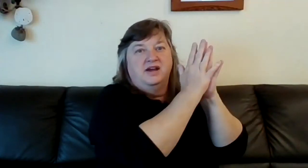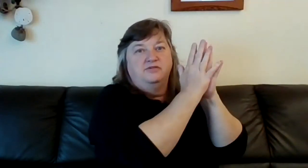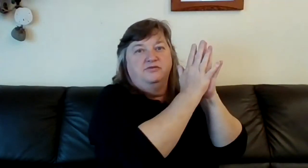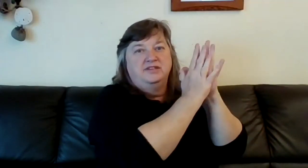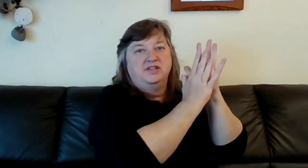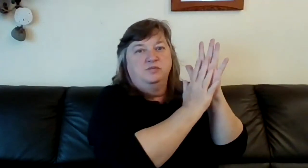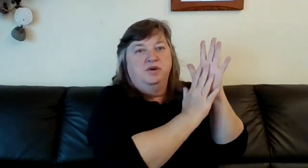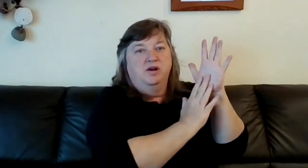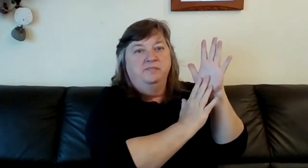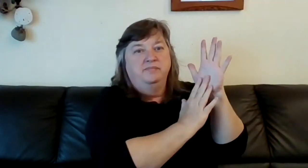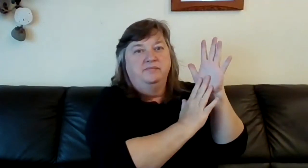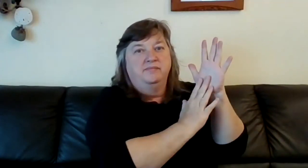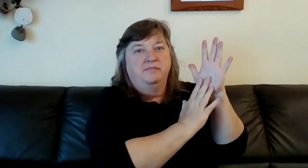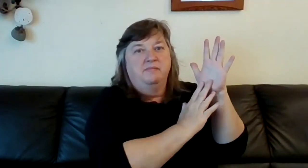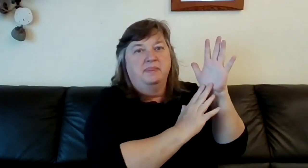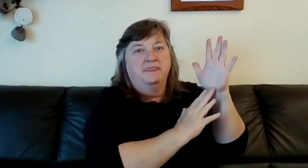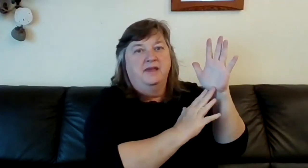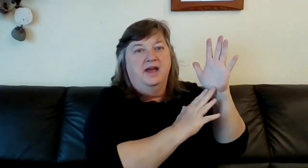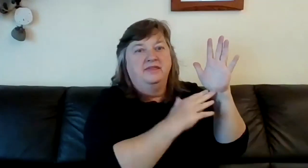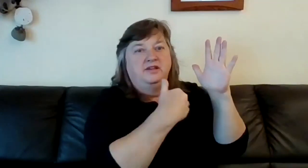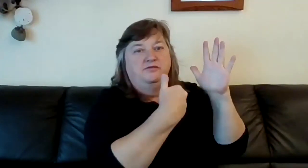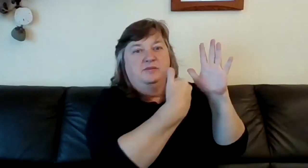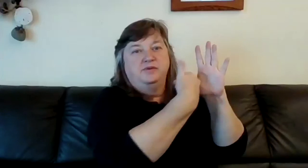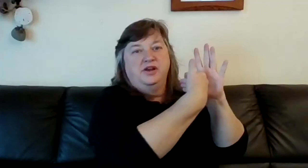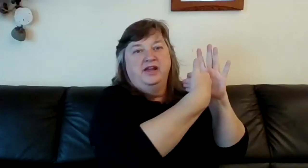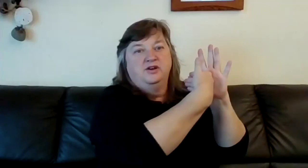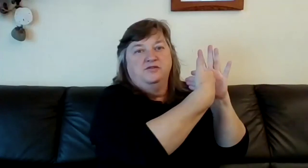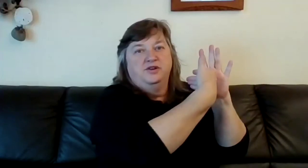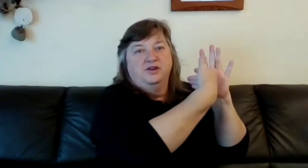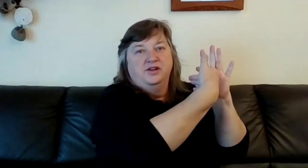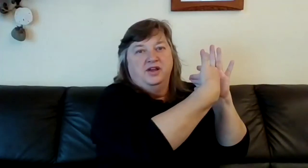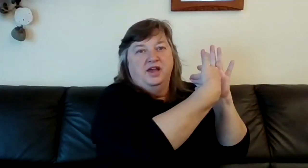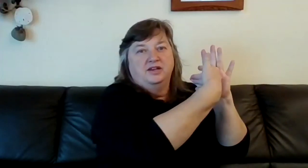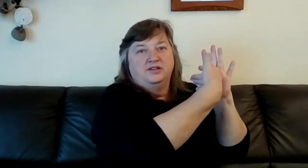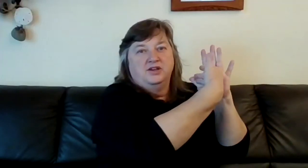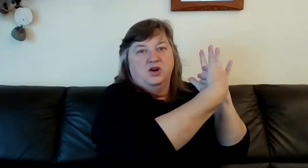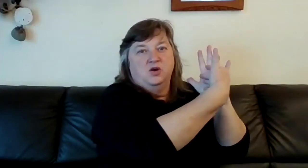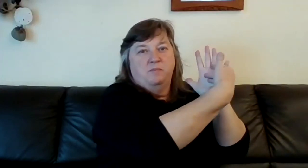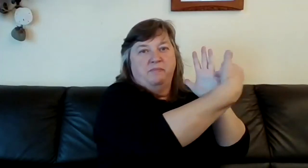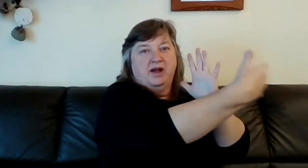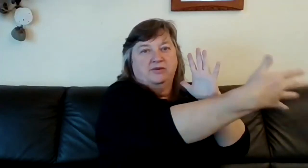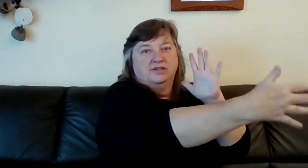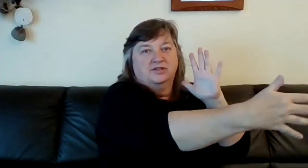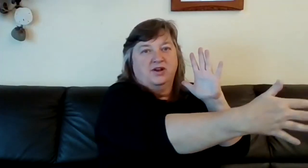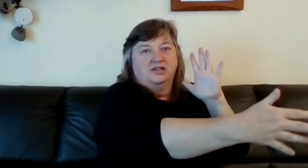Down facing your palm, and then you flip your hand over and go backwards